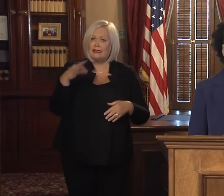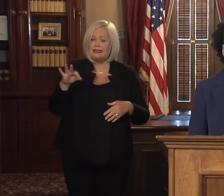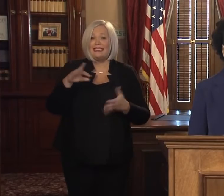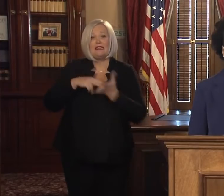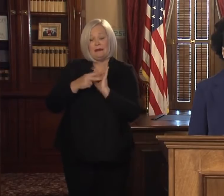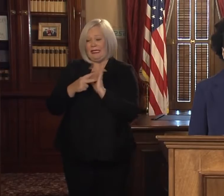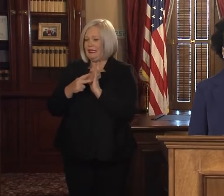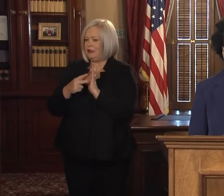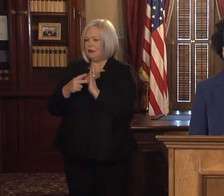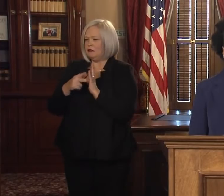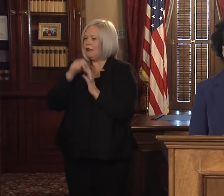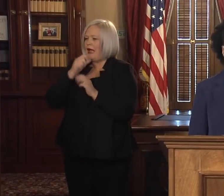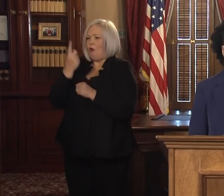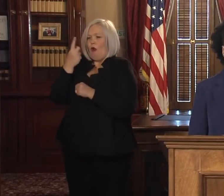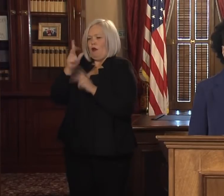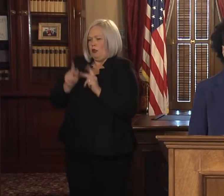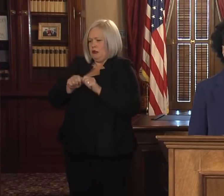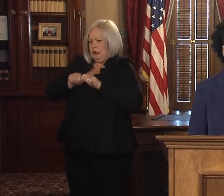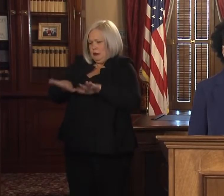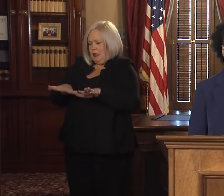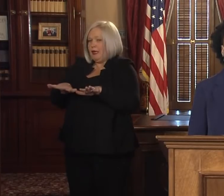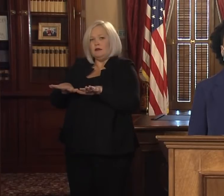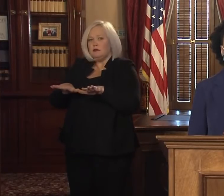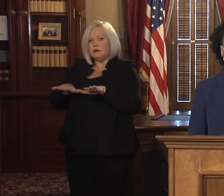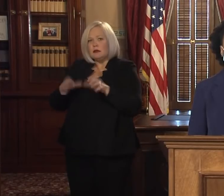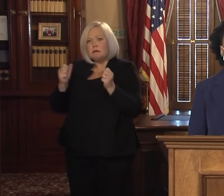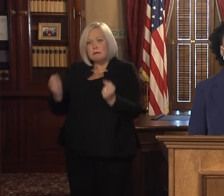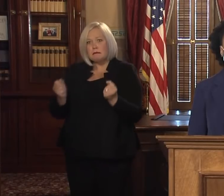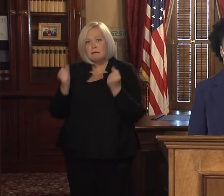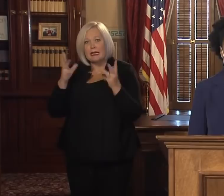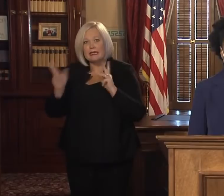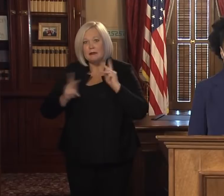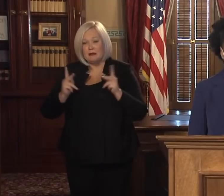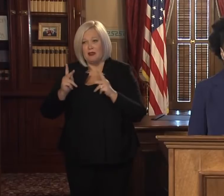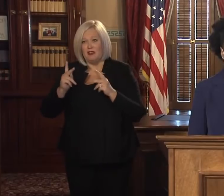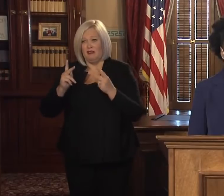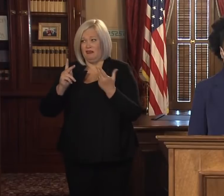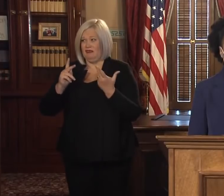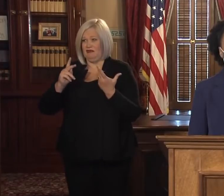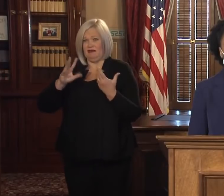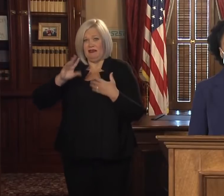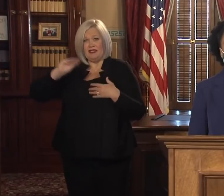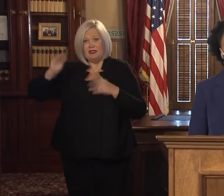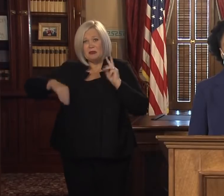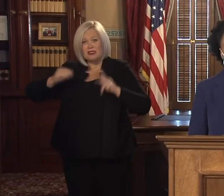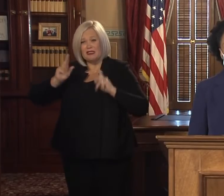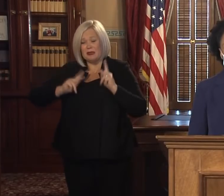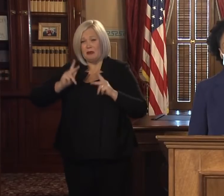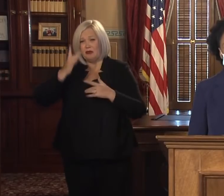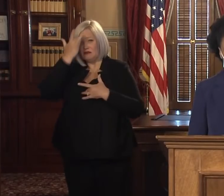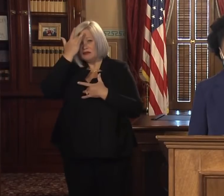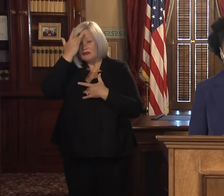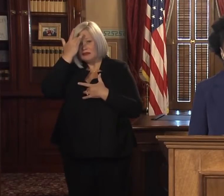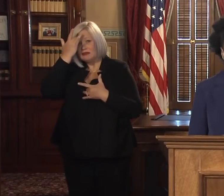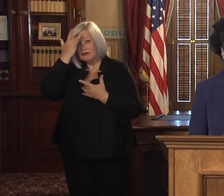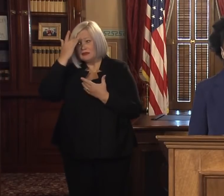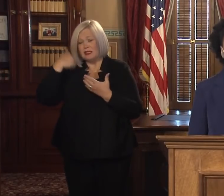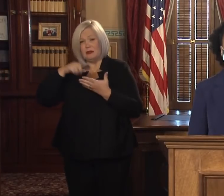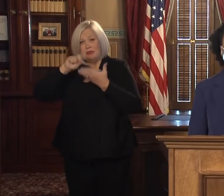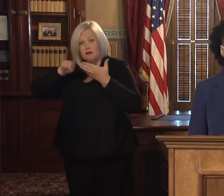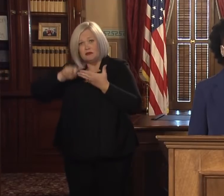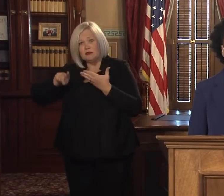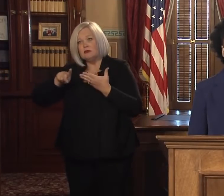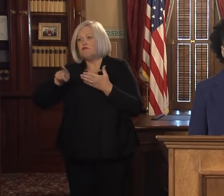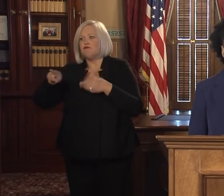just associated with outbreaks. Many people, in fact, as many as 50% of positive cases that we investigate